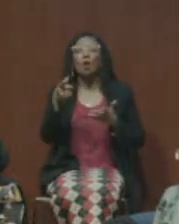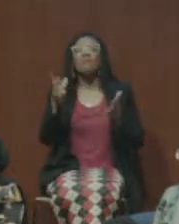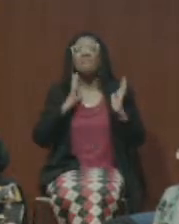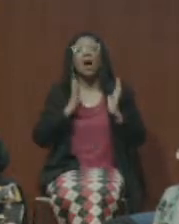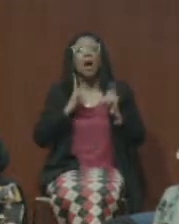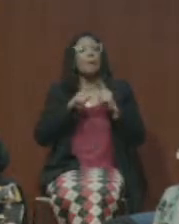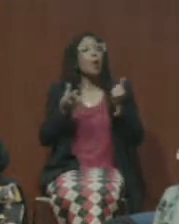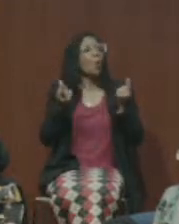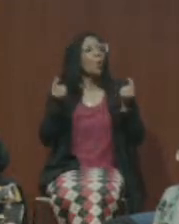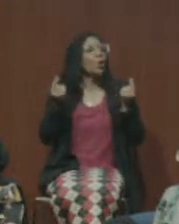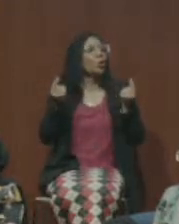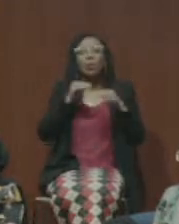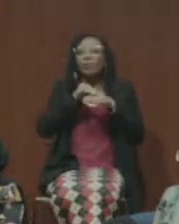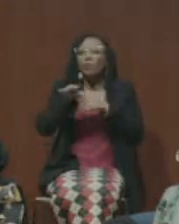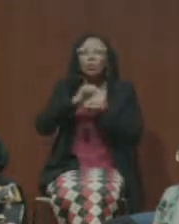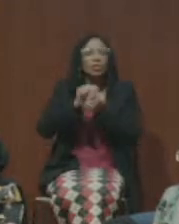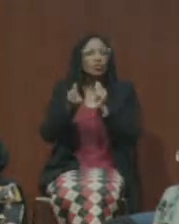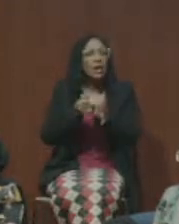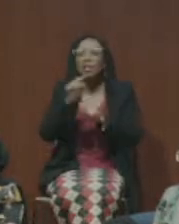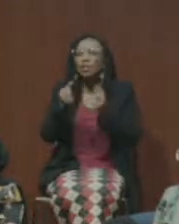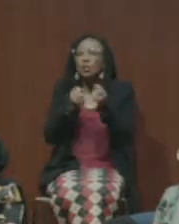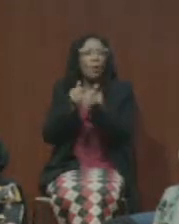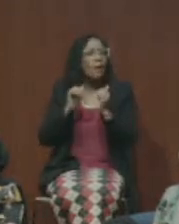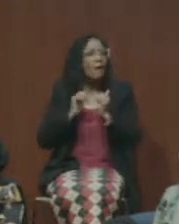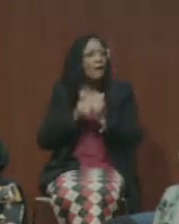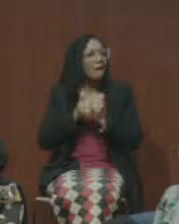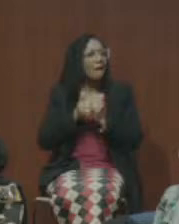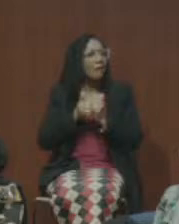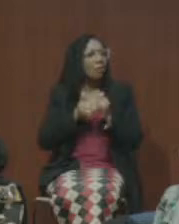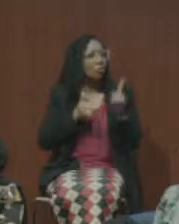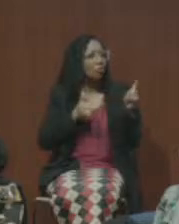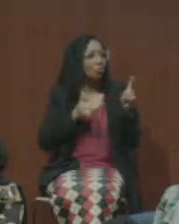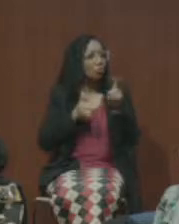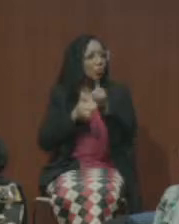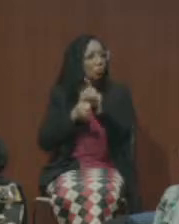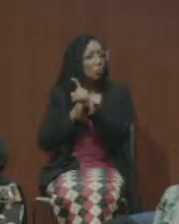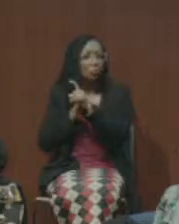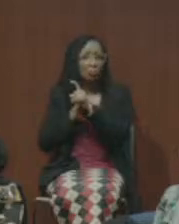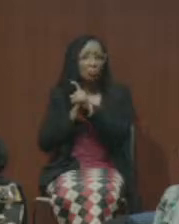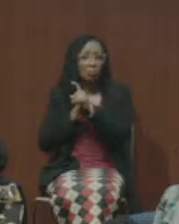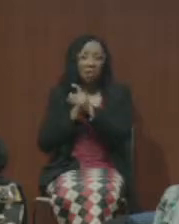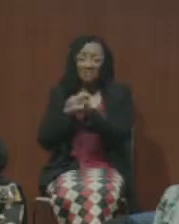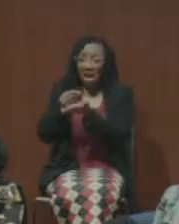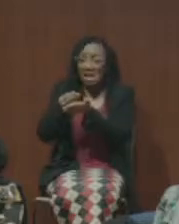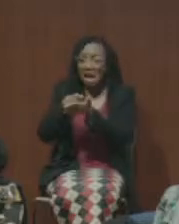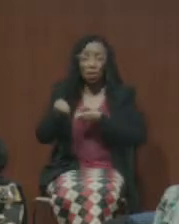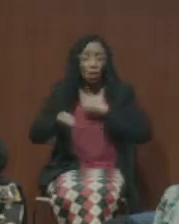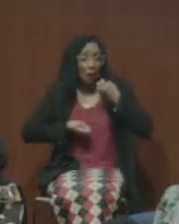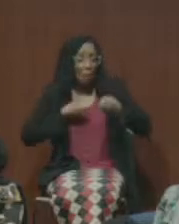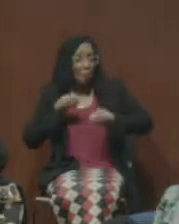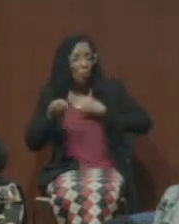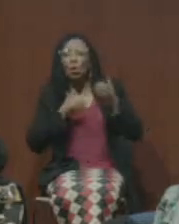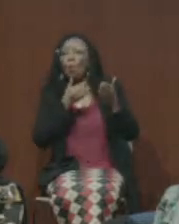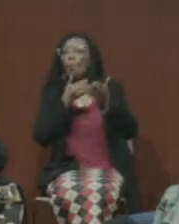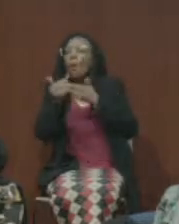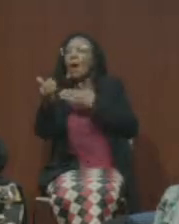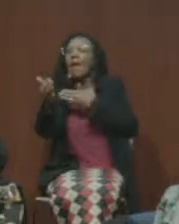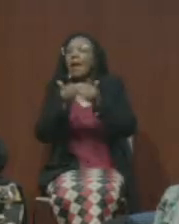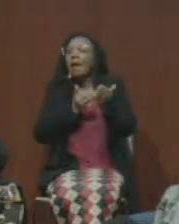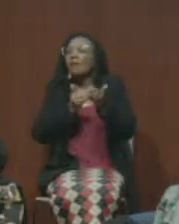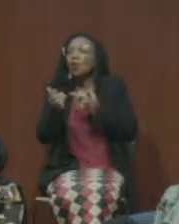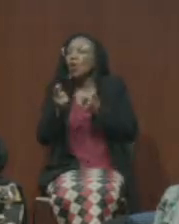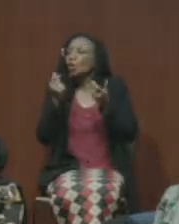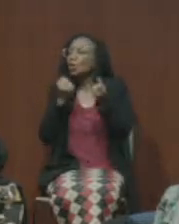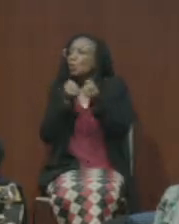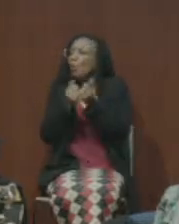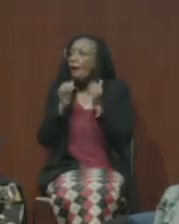on the bandwagon? How are you supporting? Right? Physically, financially, emotionally, whatever it is, how are you